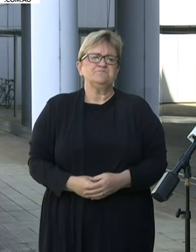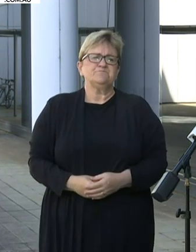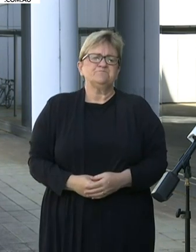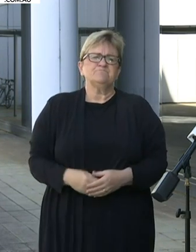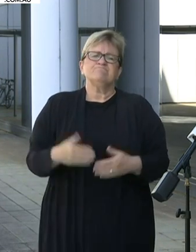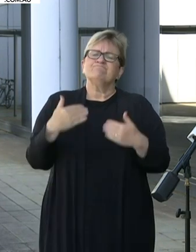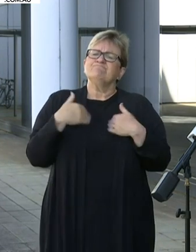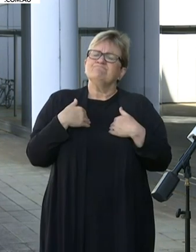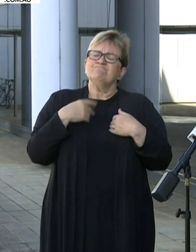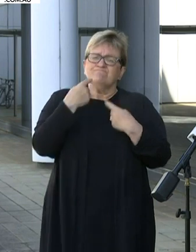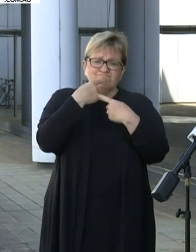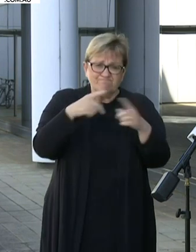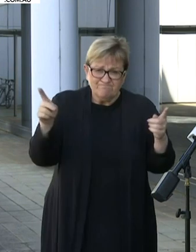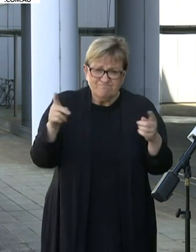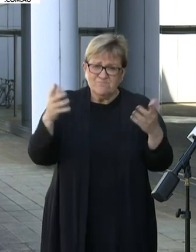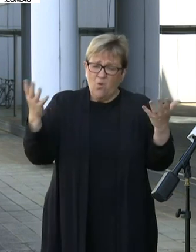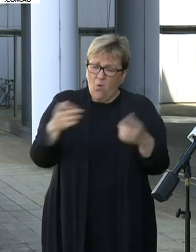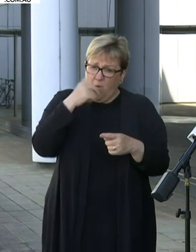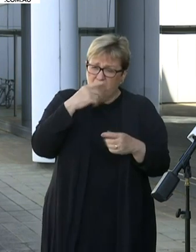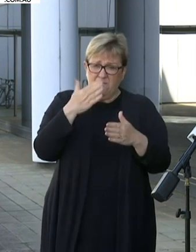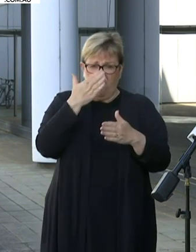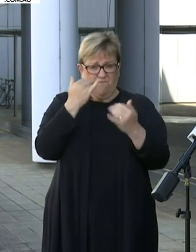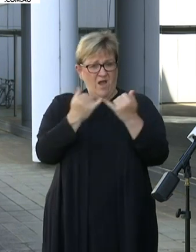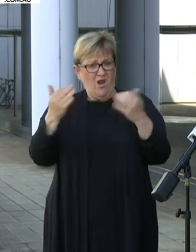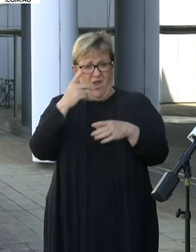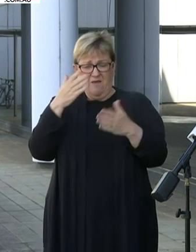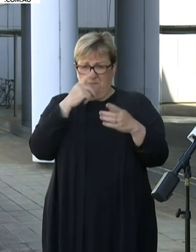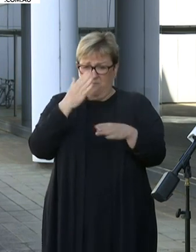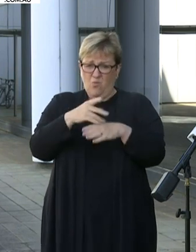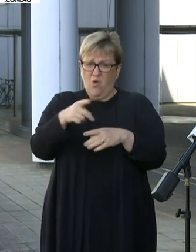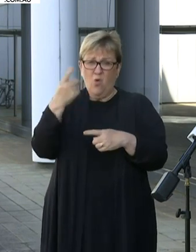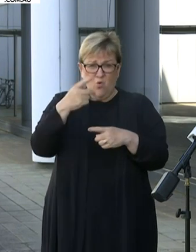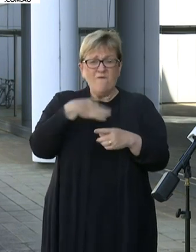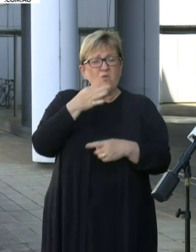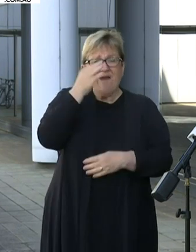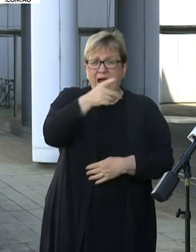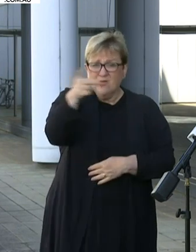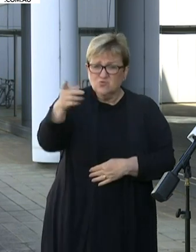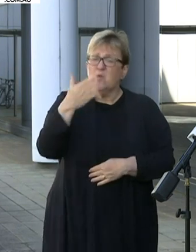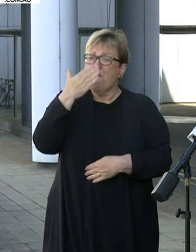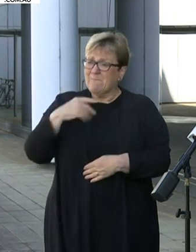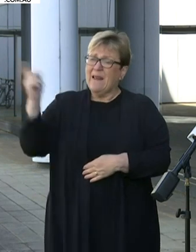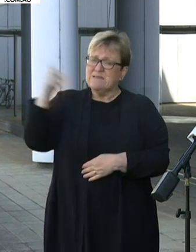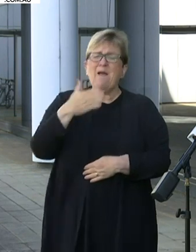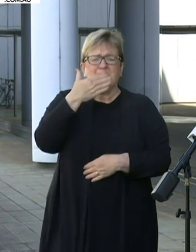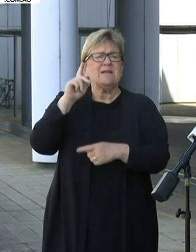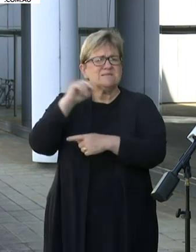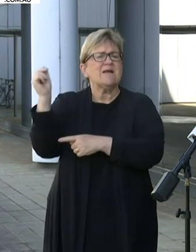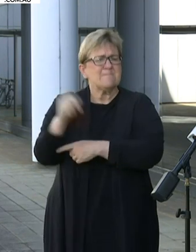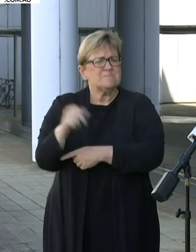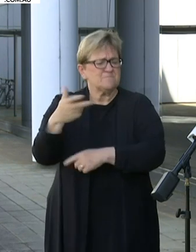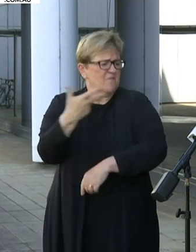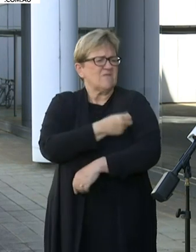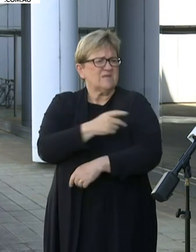We would strongly encourage all of our frontline workers who have been invited to register to receive the vaccine as soon as